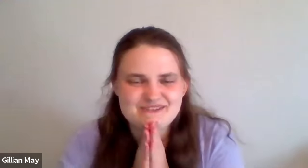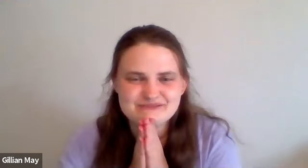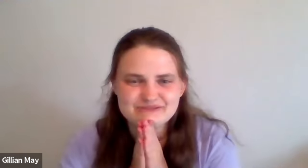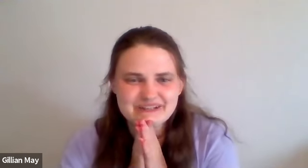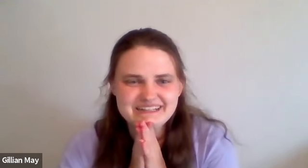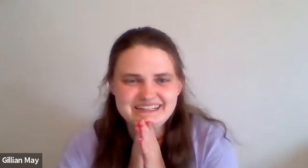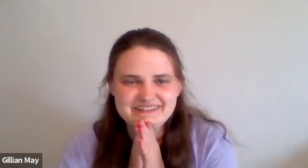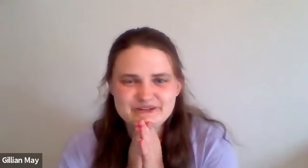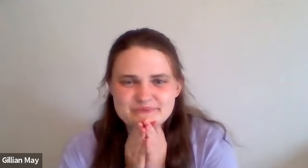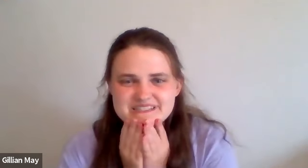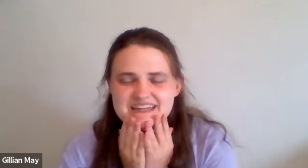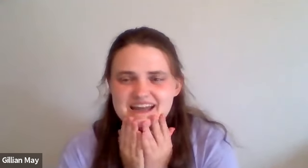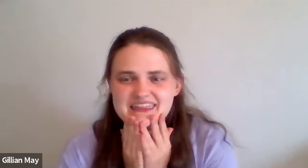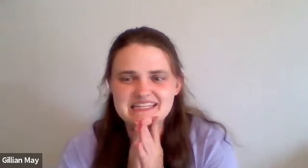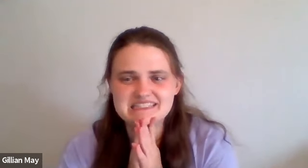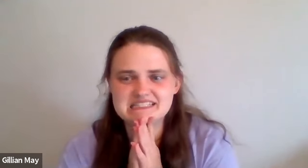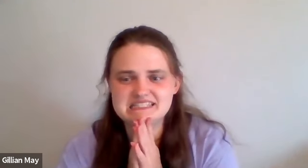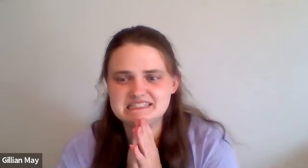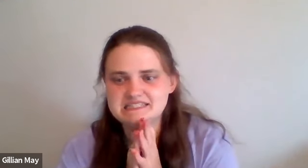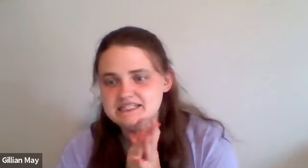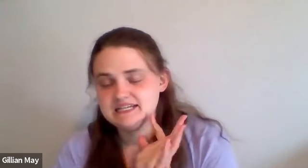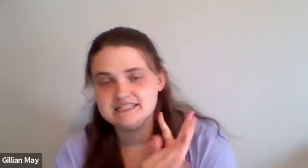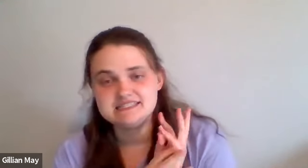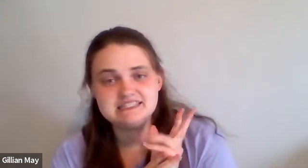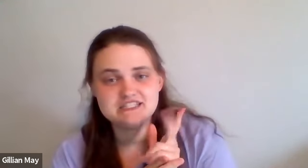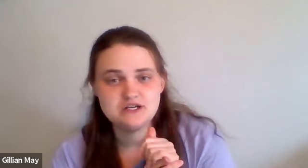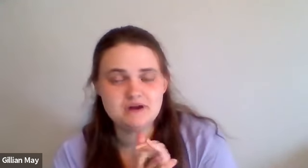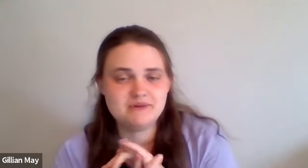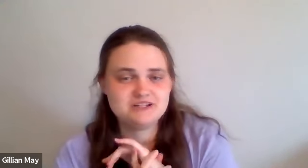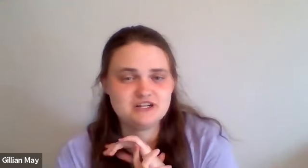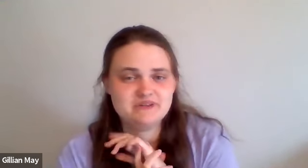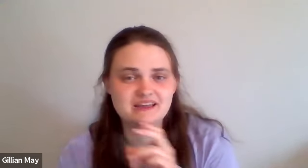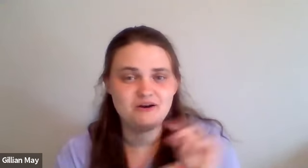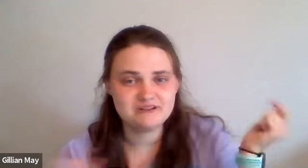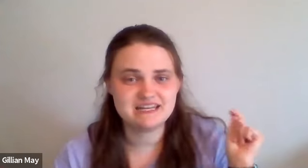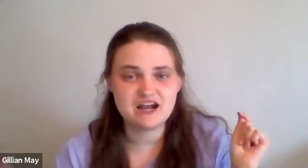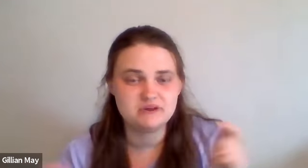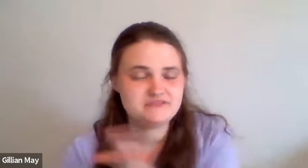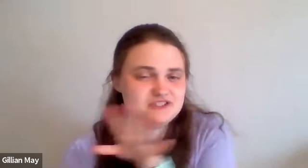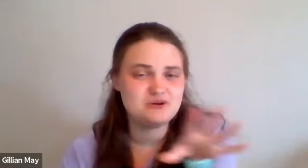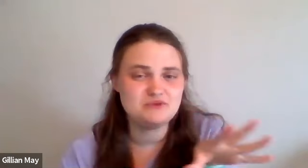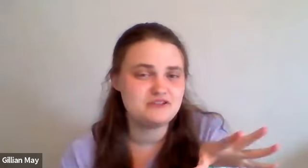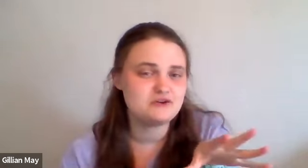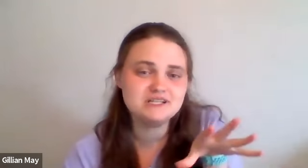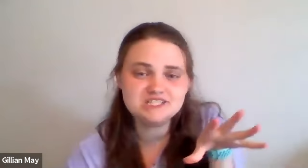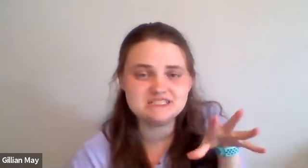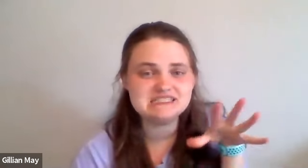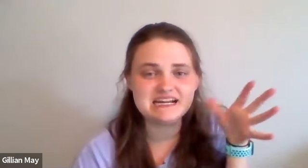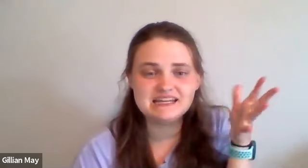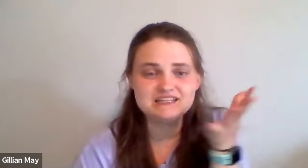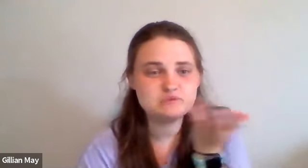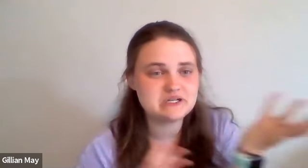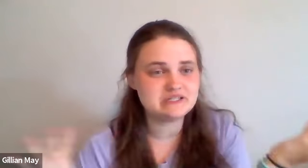All righty. Well, Miss Katie, I guess it's 6:31. I'm not trying to be like, oh, let's get out. But if there's no more other questions, then I guess we're